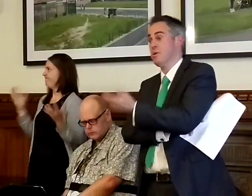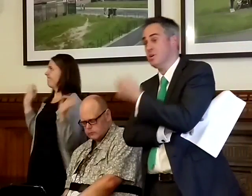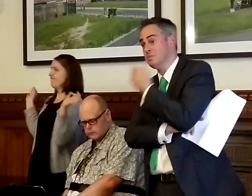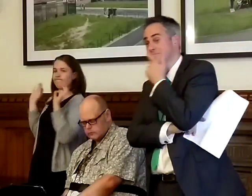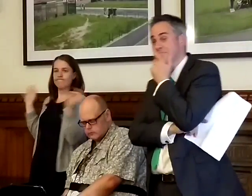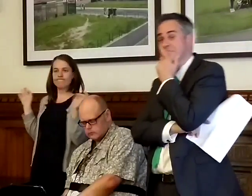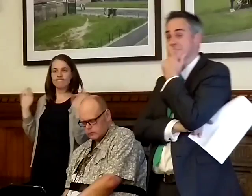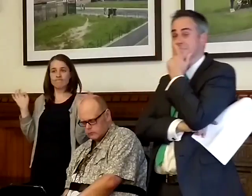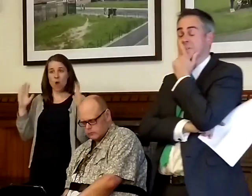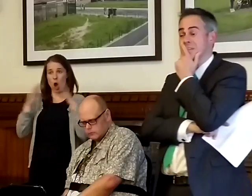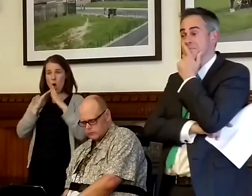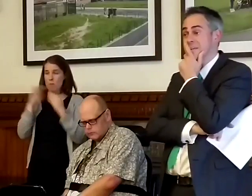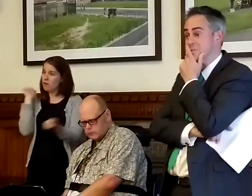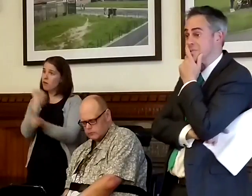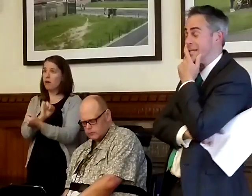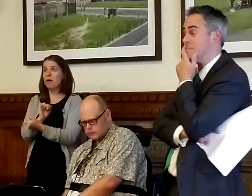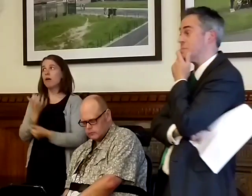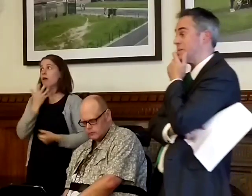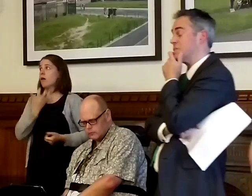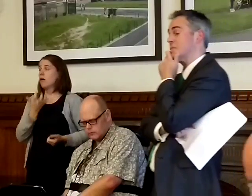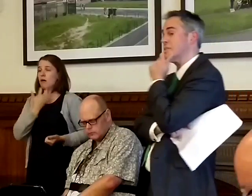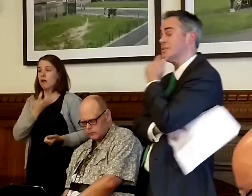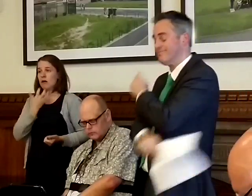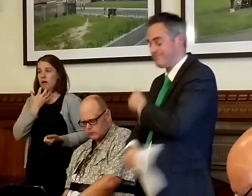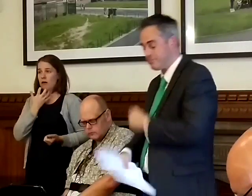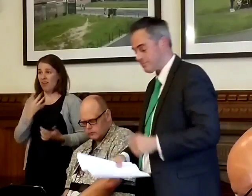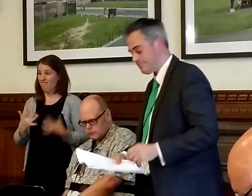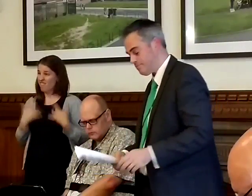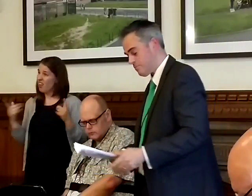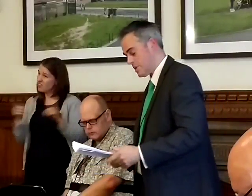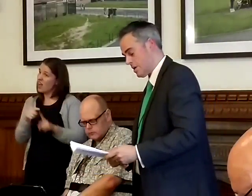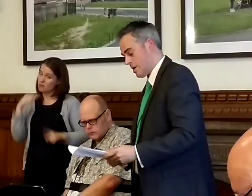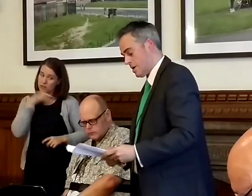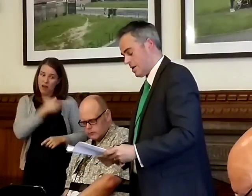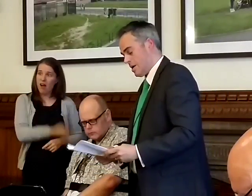prisoner in your own home, because I fear that's what's going to happen to my son too.